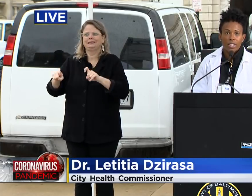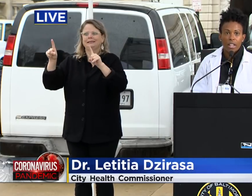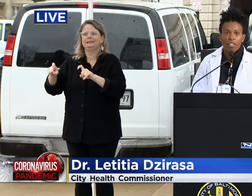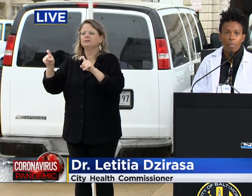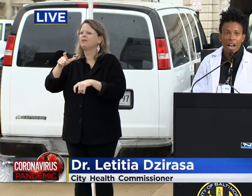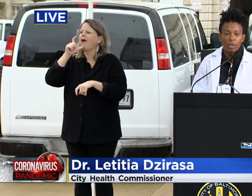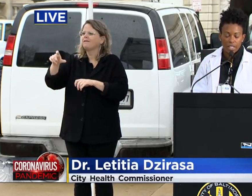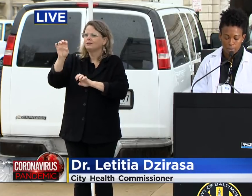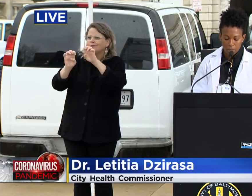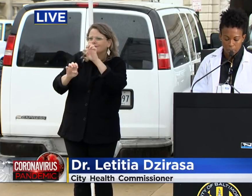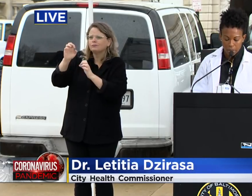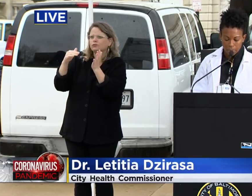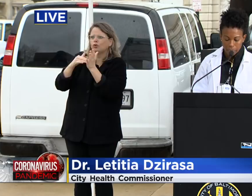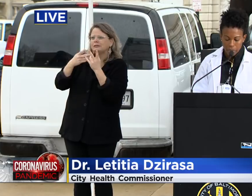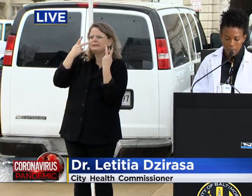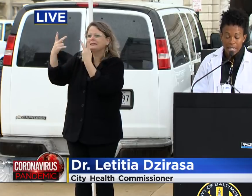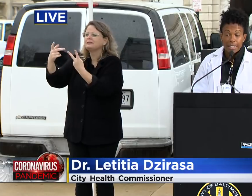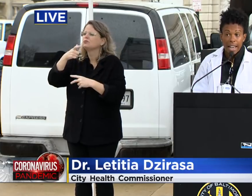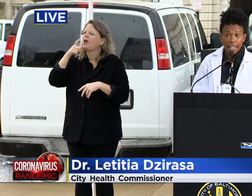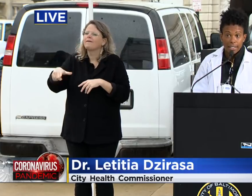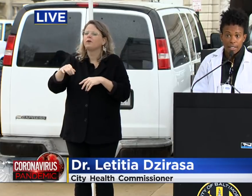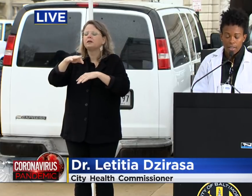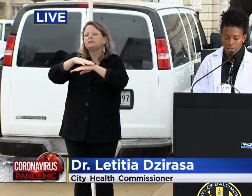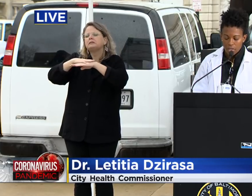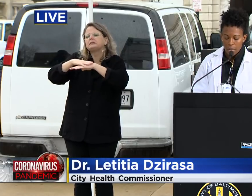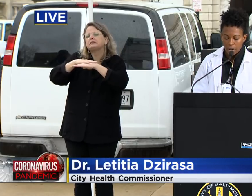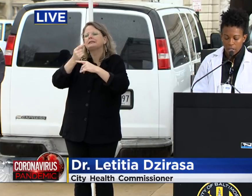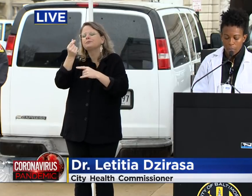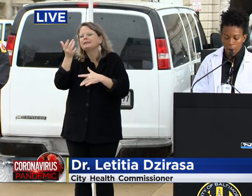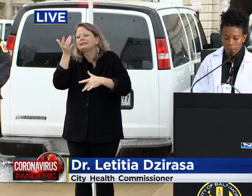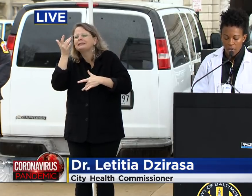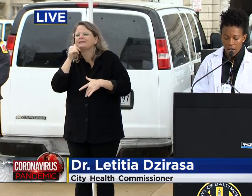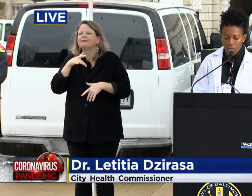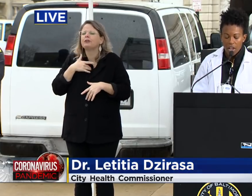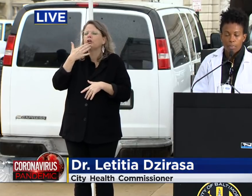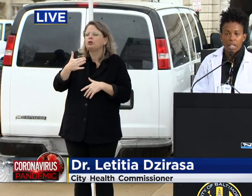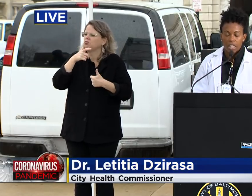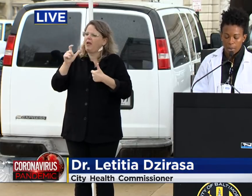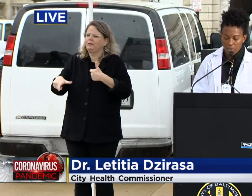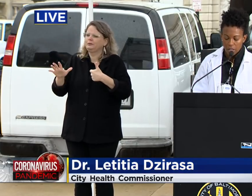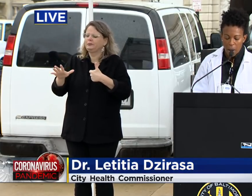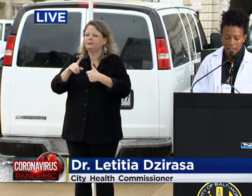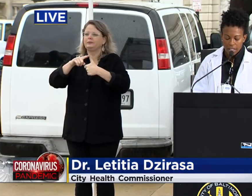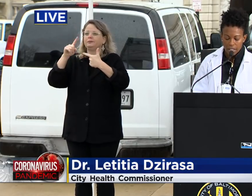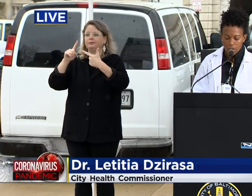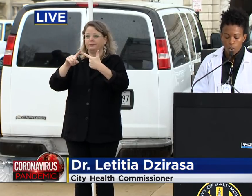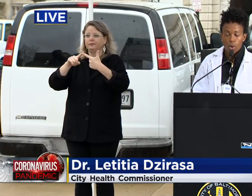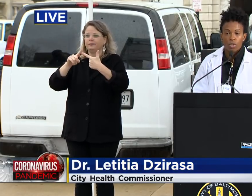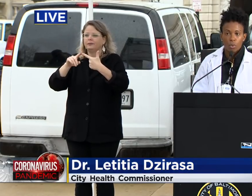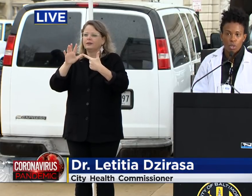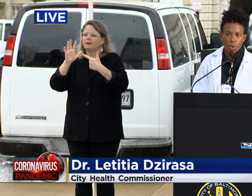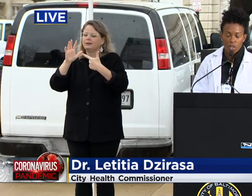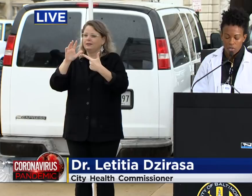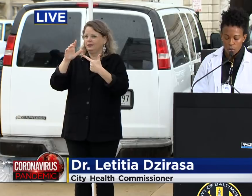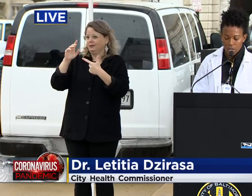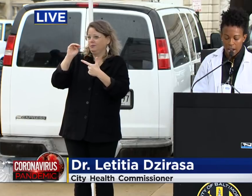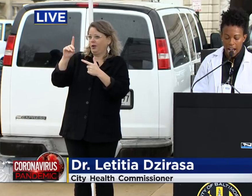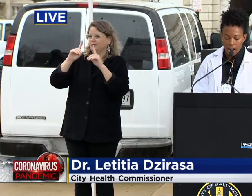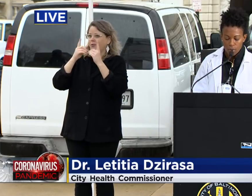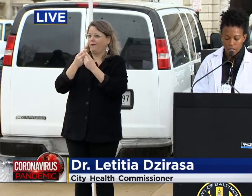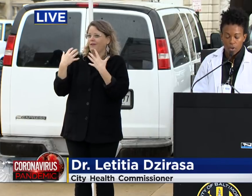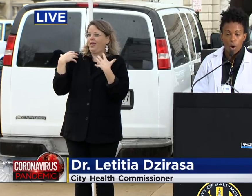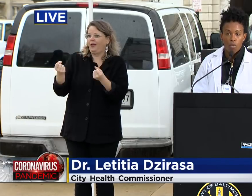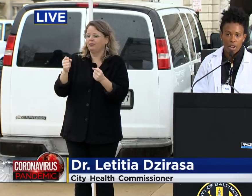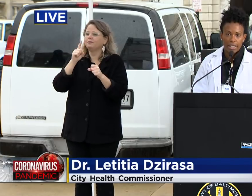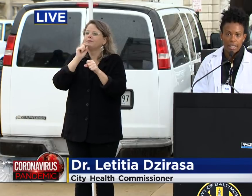the onset of mild symptoms. Second, the Maryland Department of Health updated some of its policies in order to ensure that those at